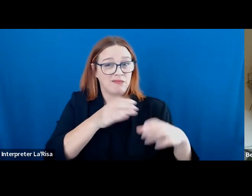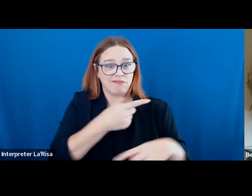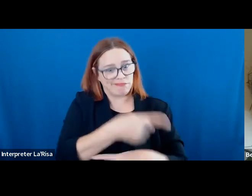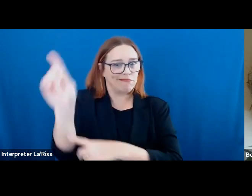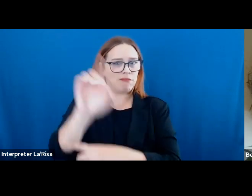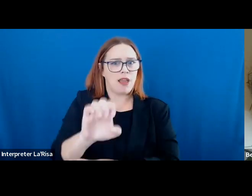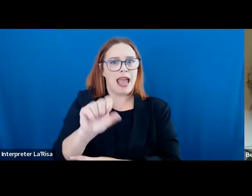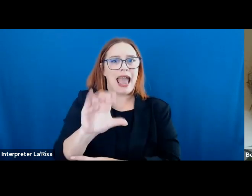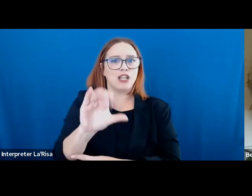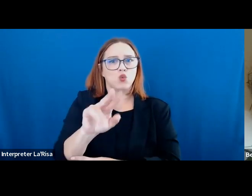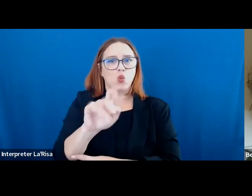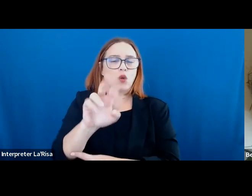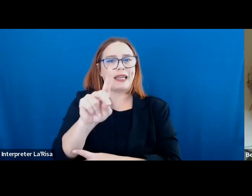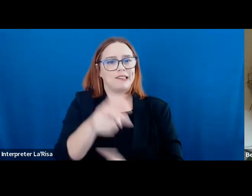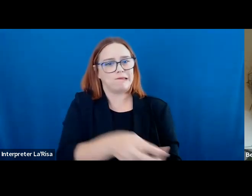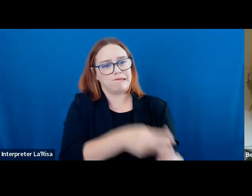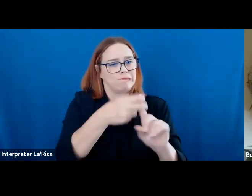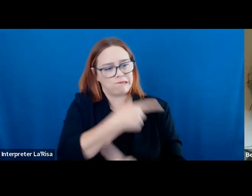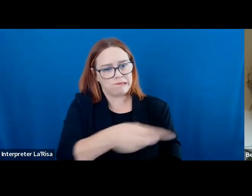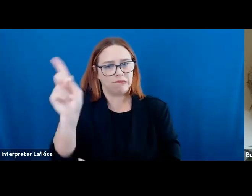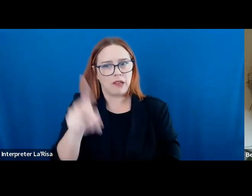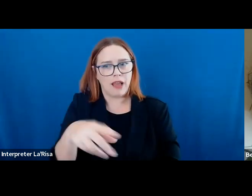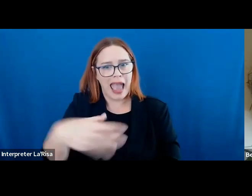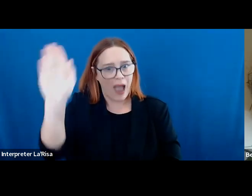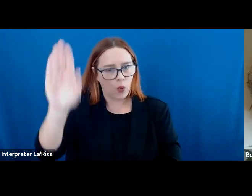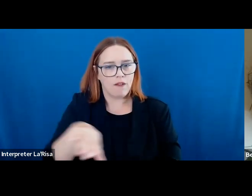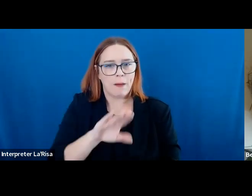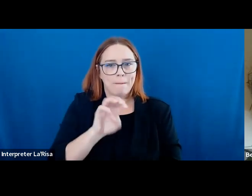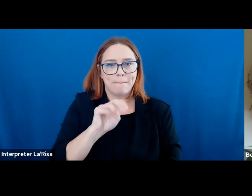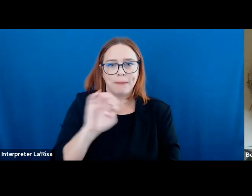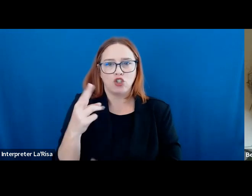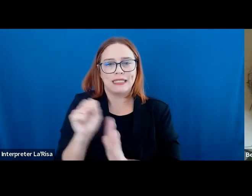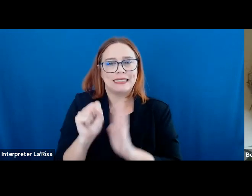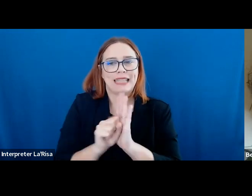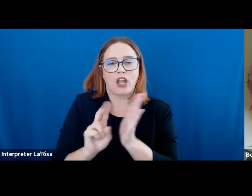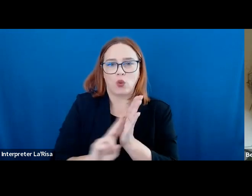out of Michigan State University.